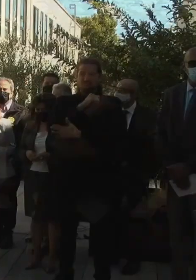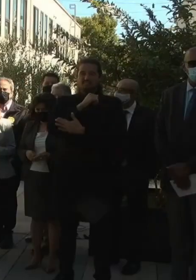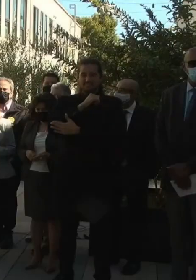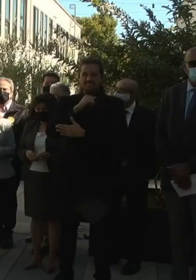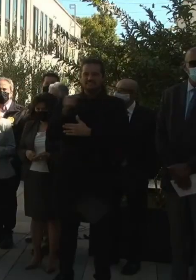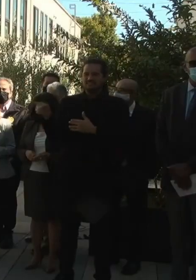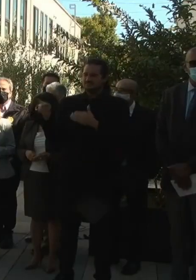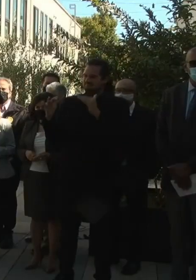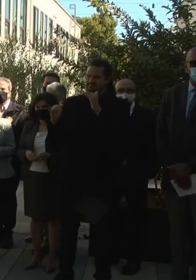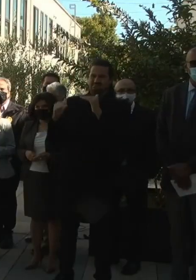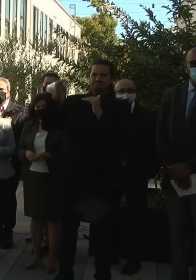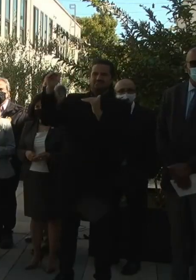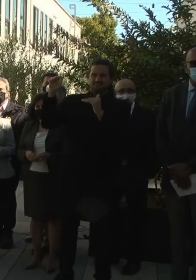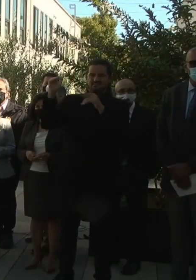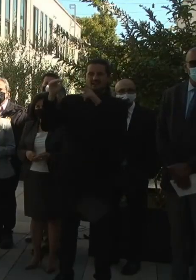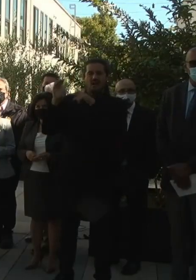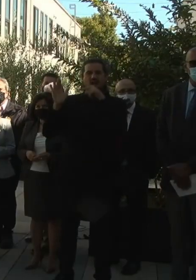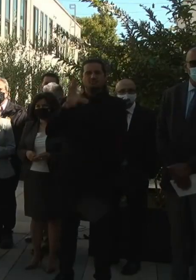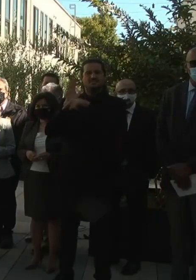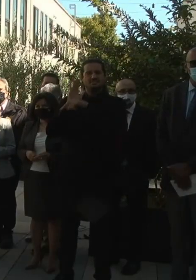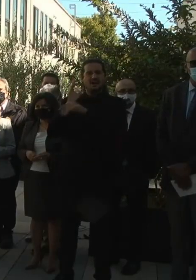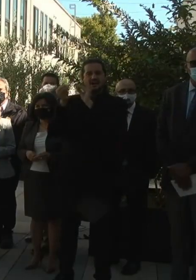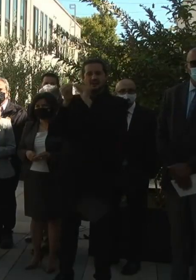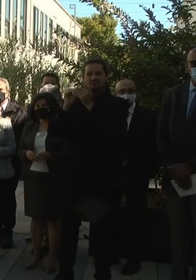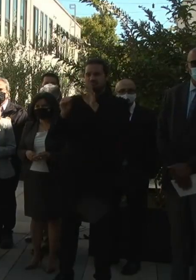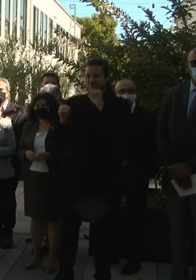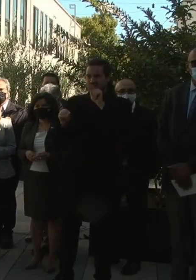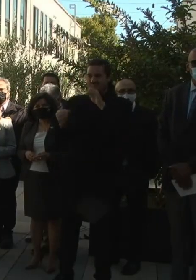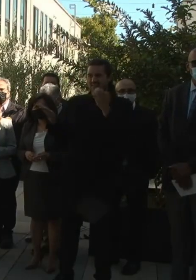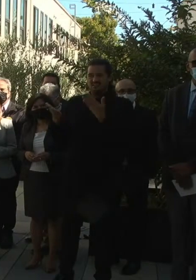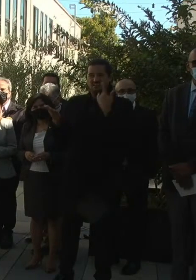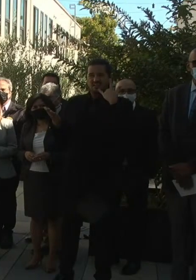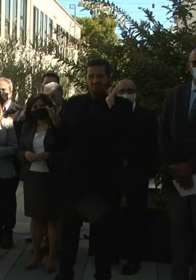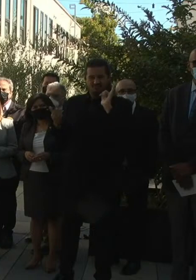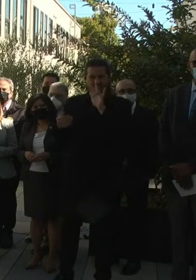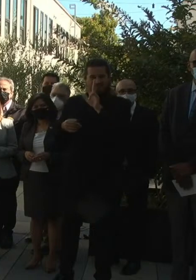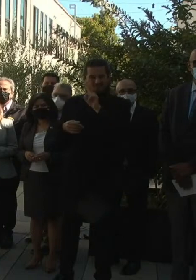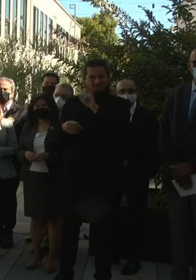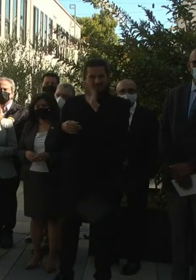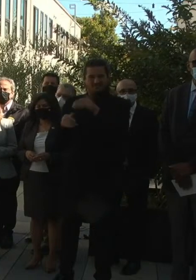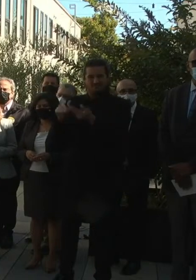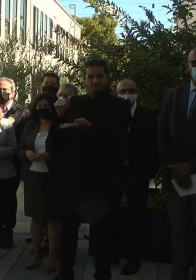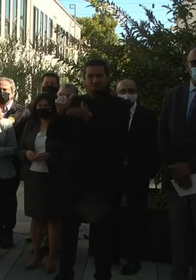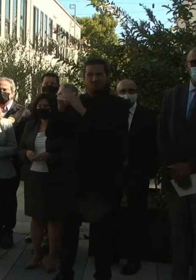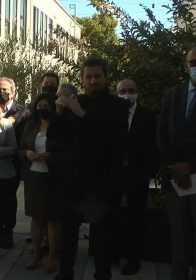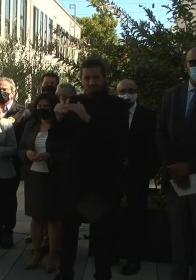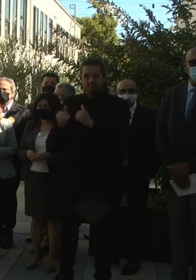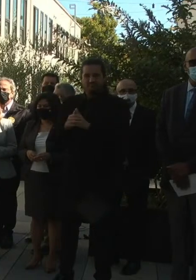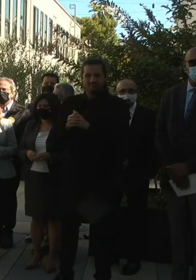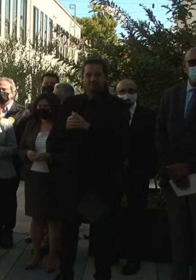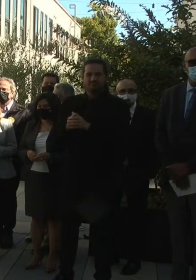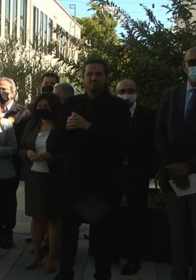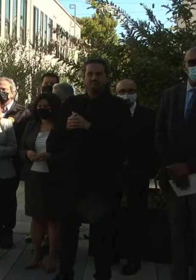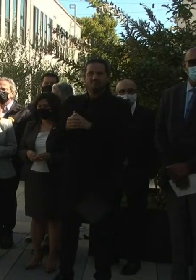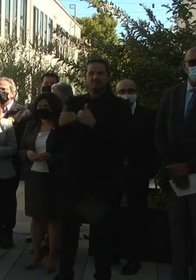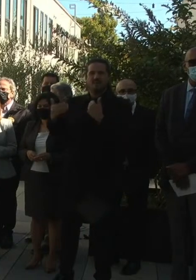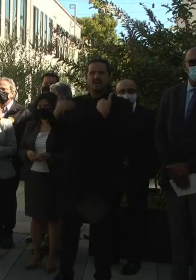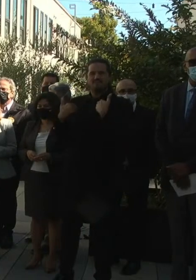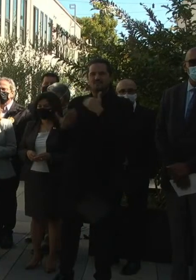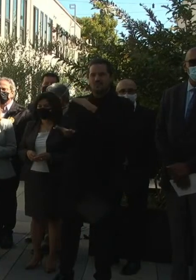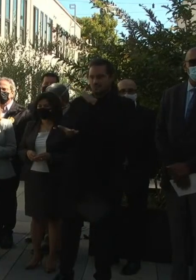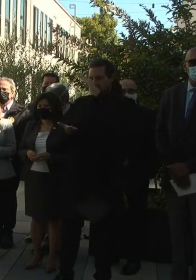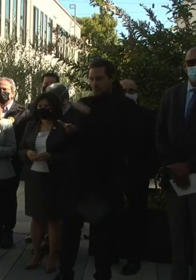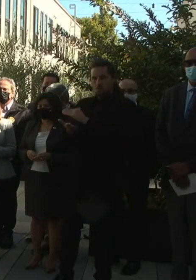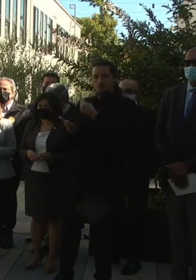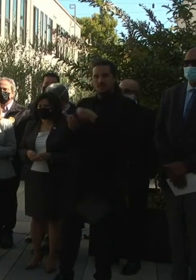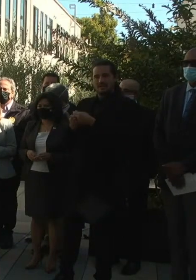talking about building housing in areas that have been have had crime problems, including low-income areas, what are you specifically